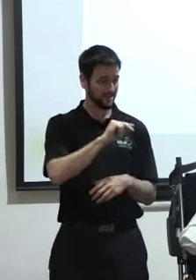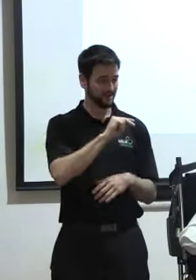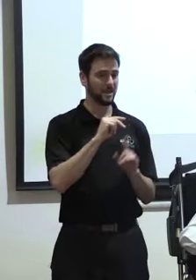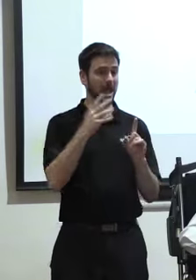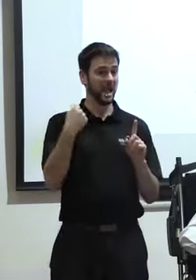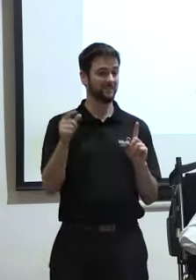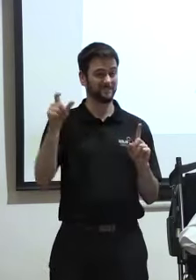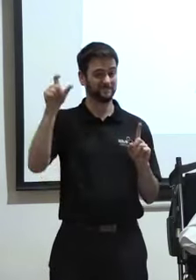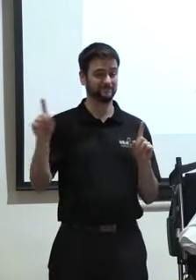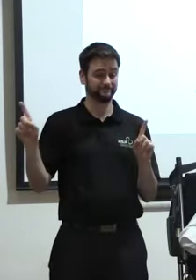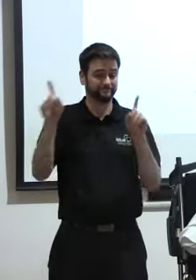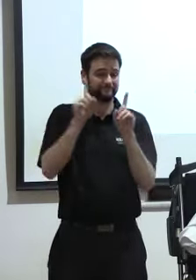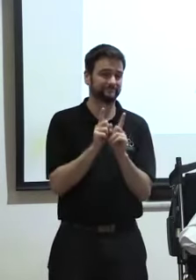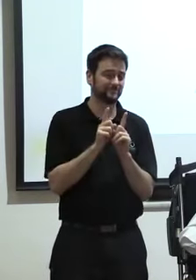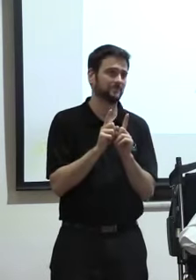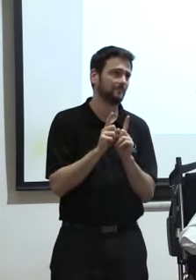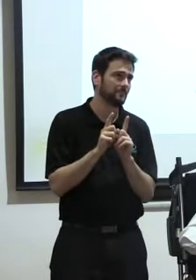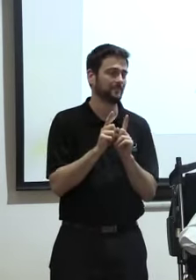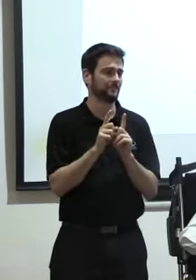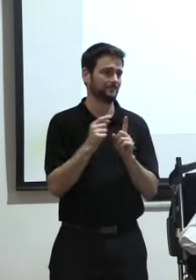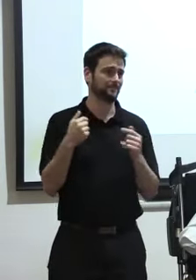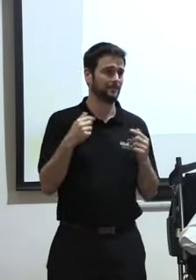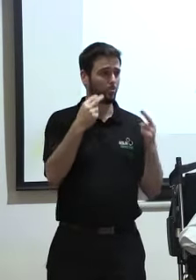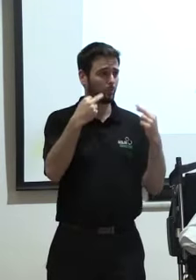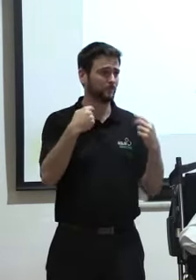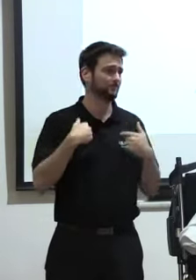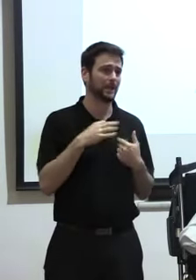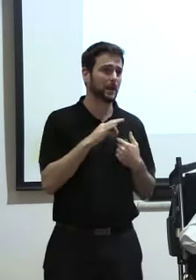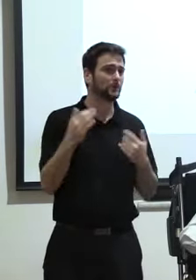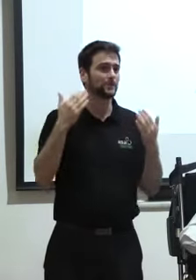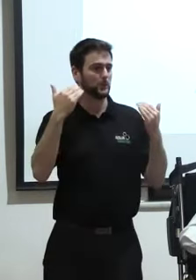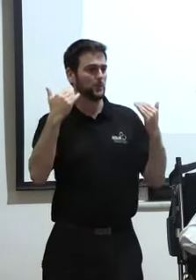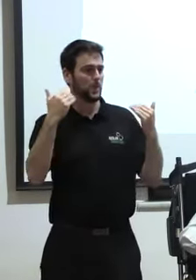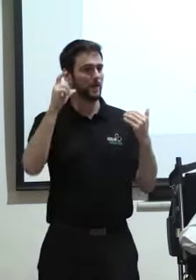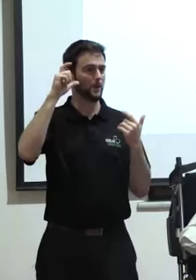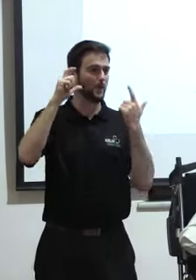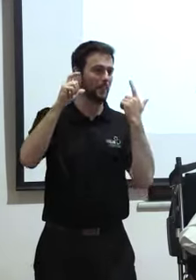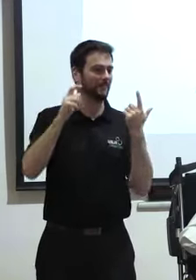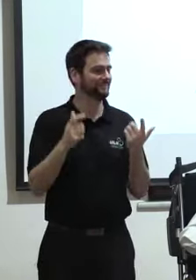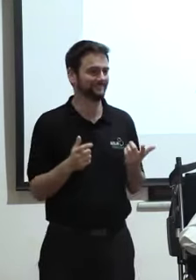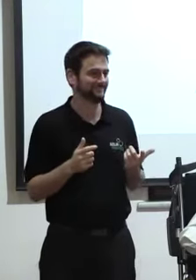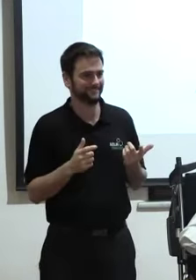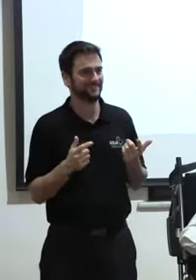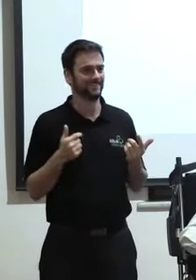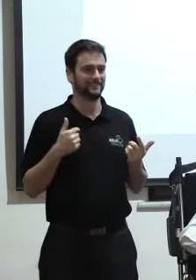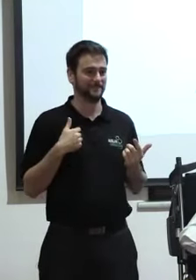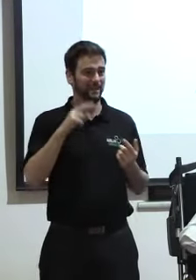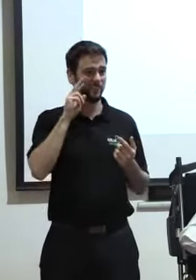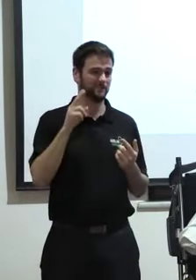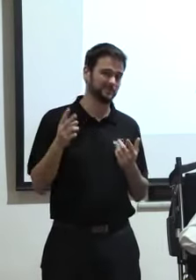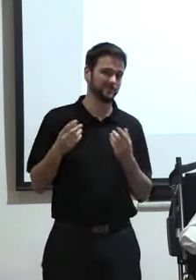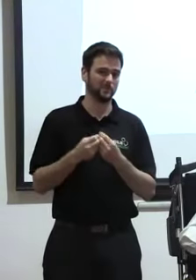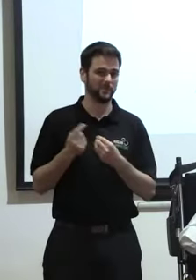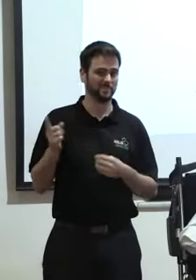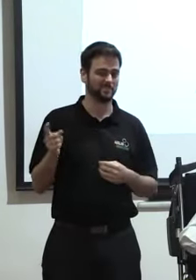so uncool hanging around with these people. So if you directly employ your own staff, you have more control over conditions